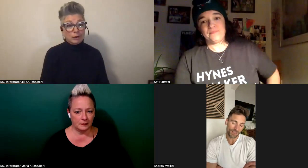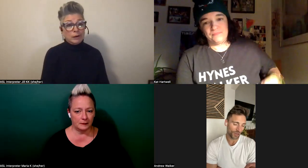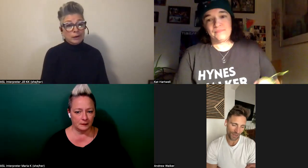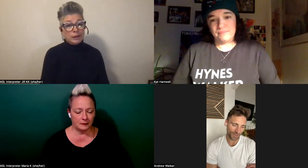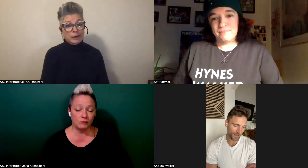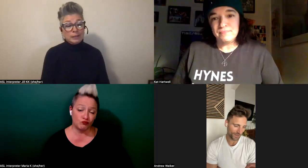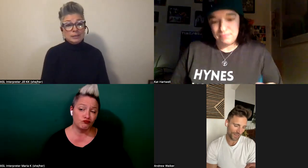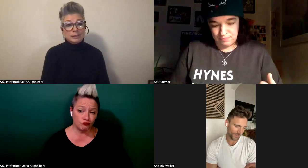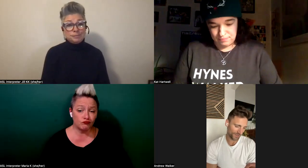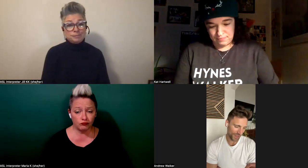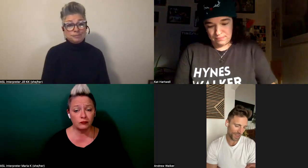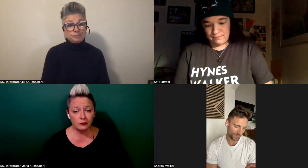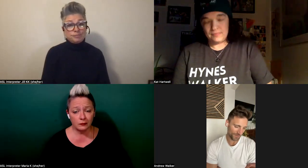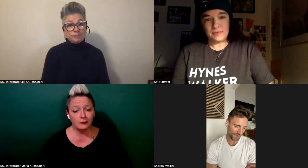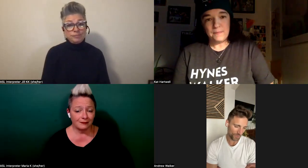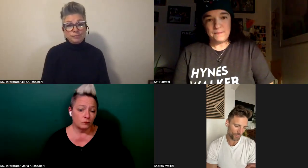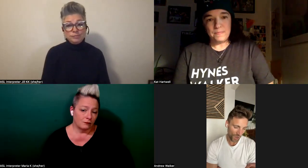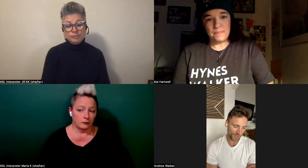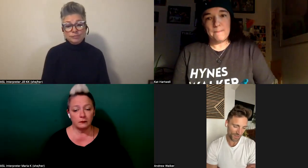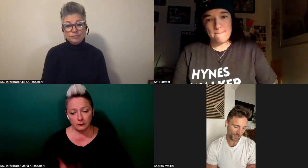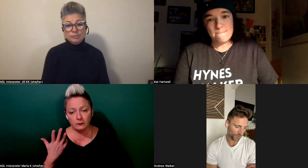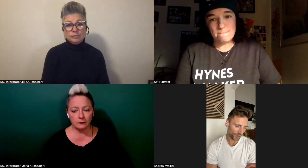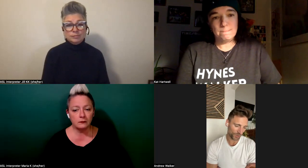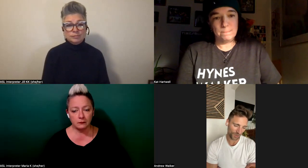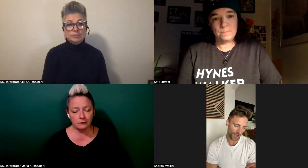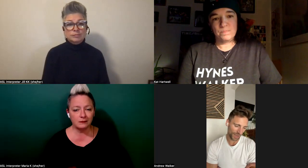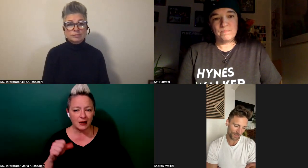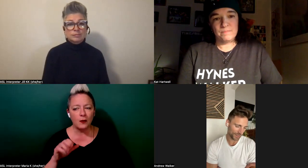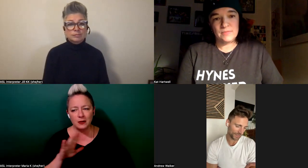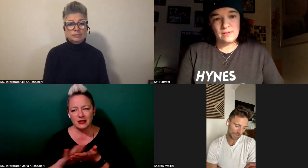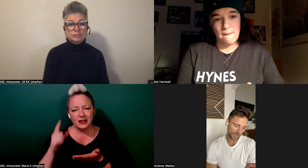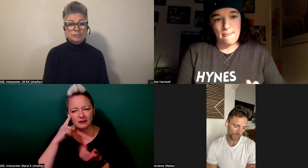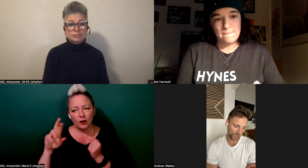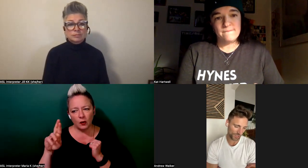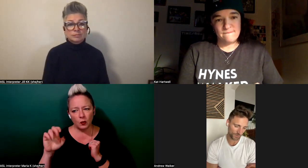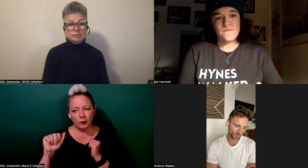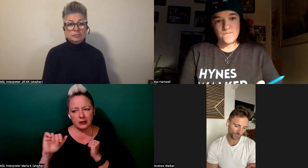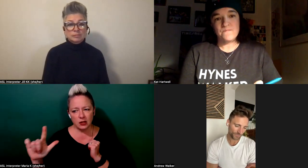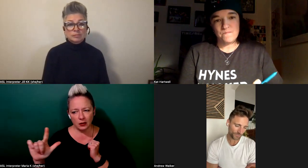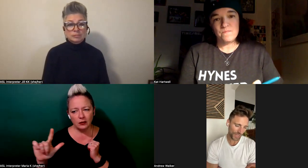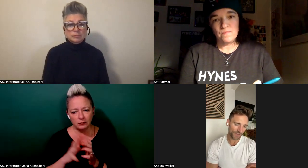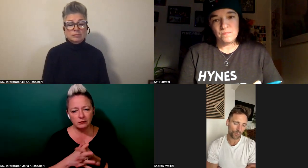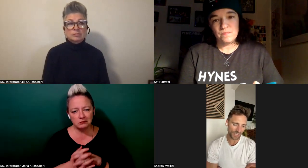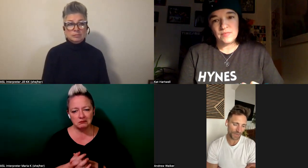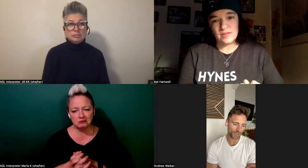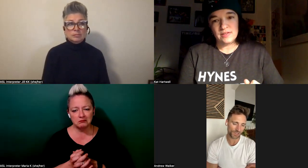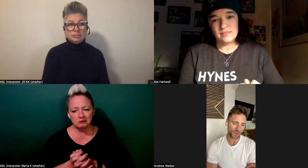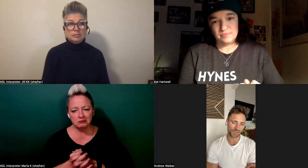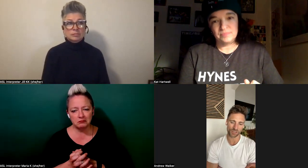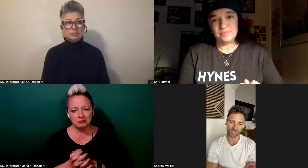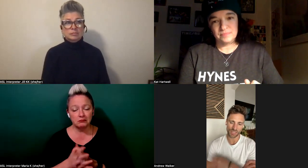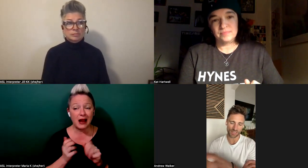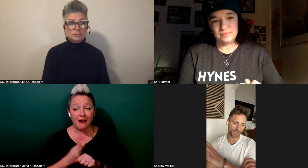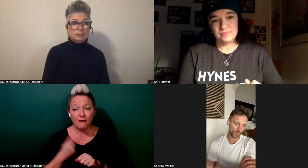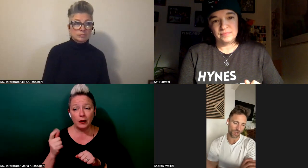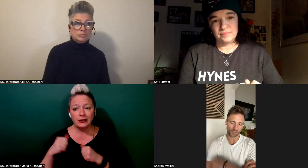Yeah, yes, it was nice for her, I think, and just everyone gave her the space